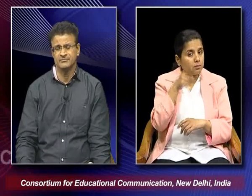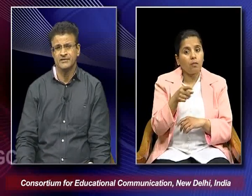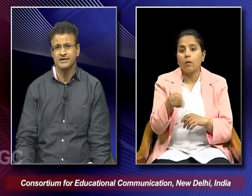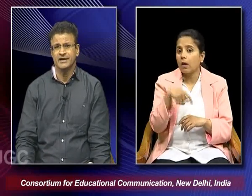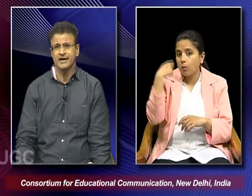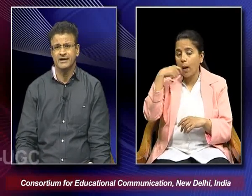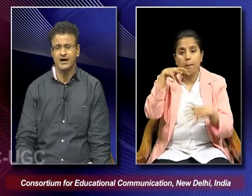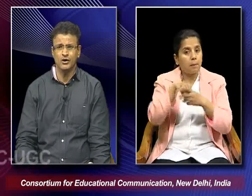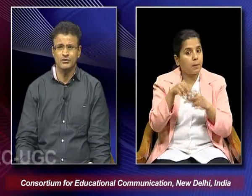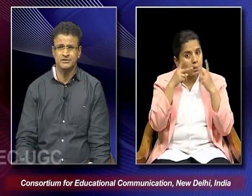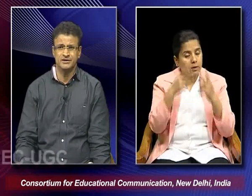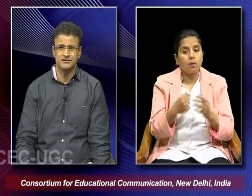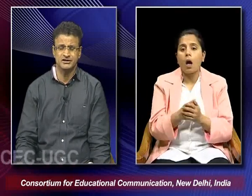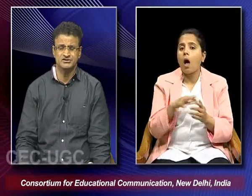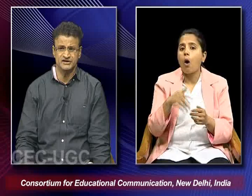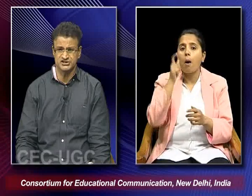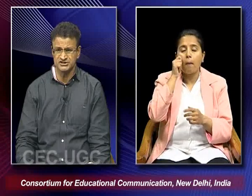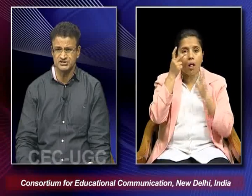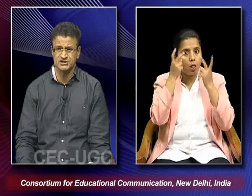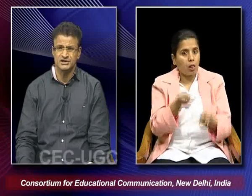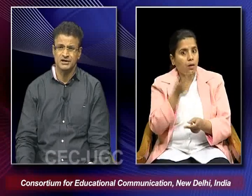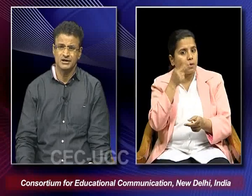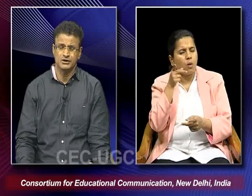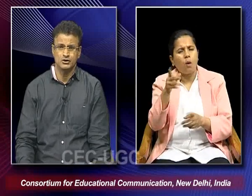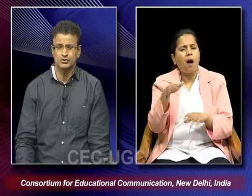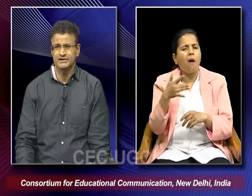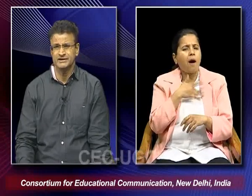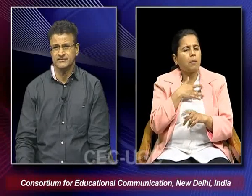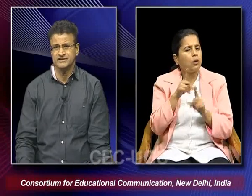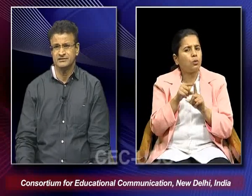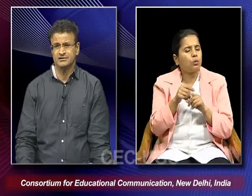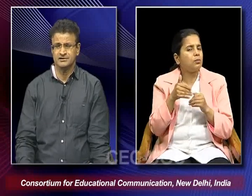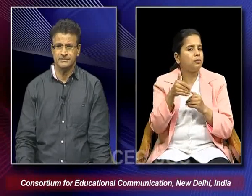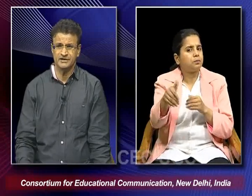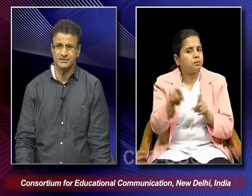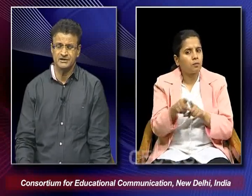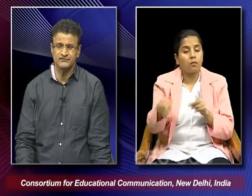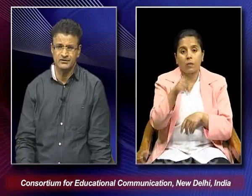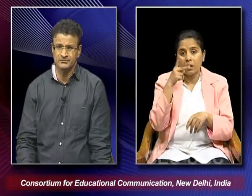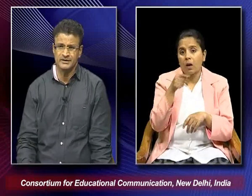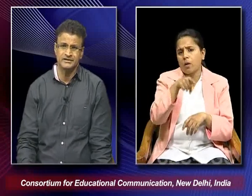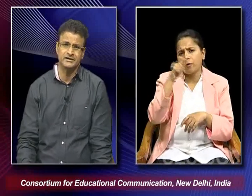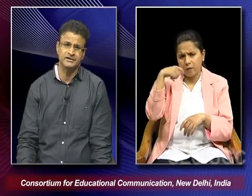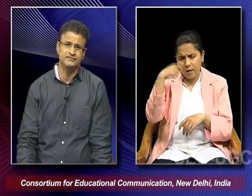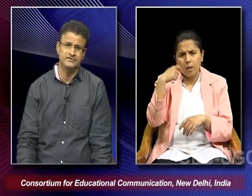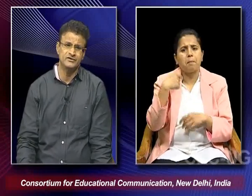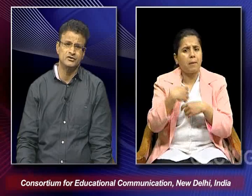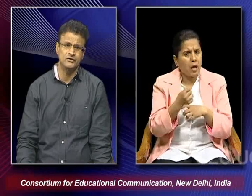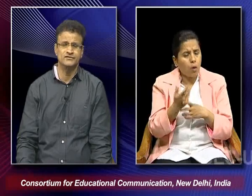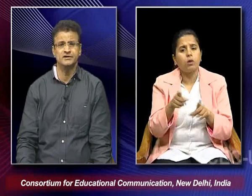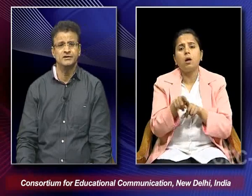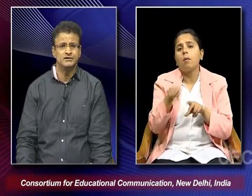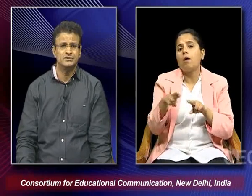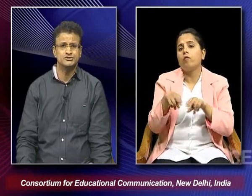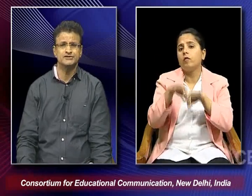film, and how the male gaze functions not only within that particular film, but in the framework of